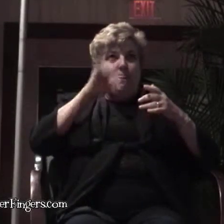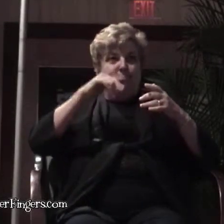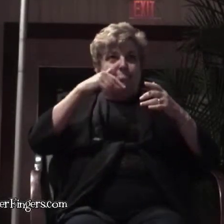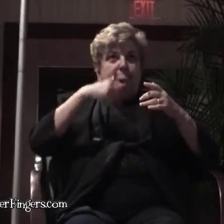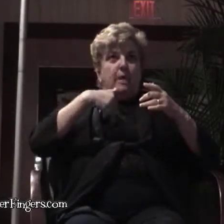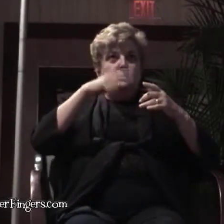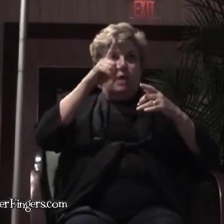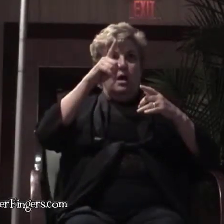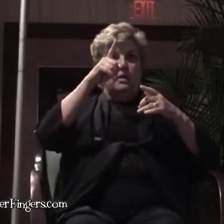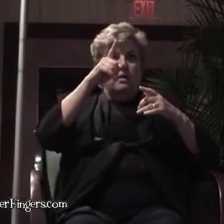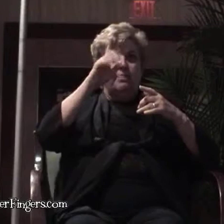my nightmare.